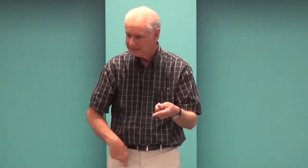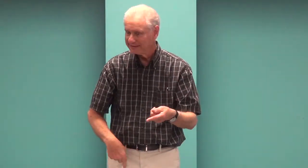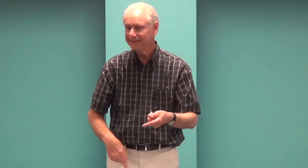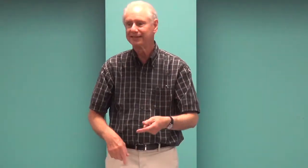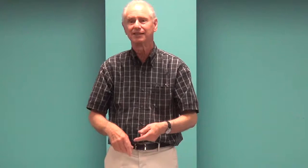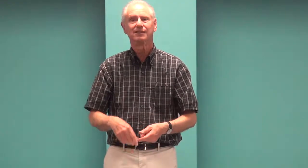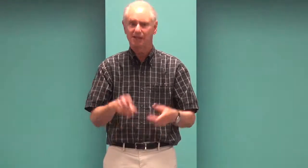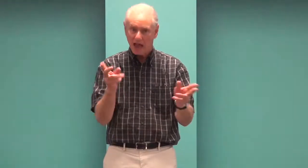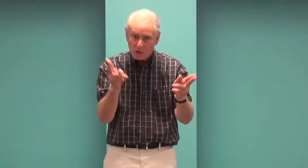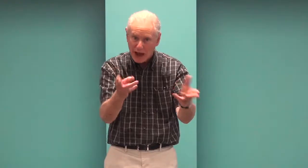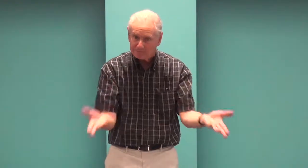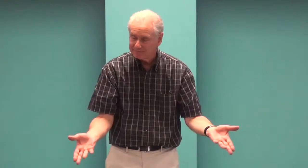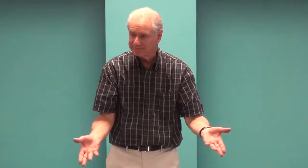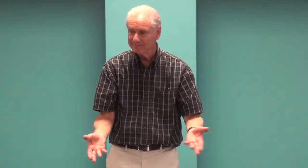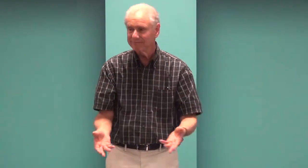just simply can't wait. Hurry up.